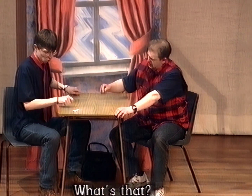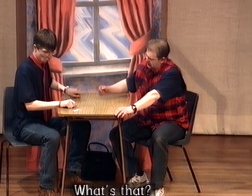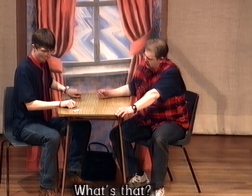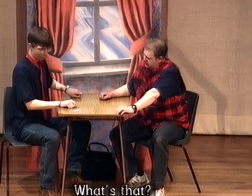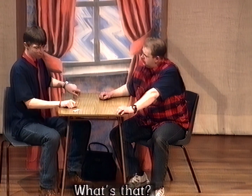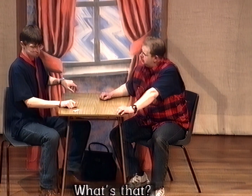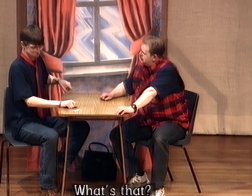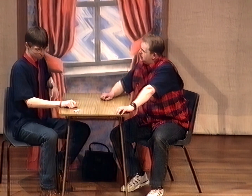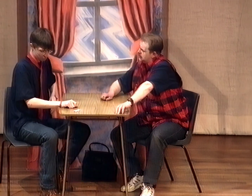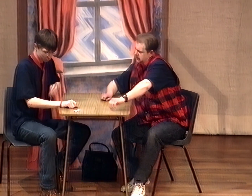What's that?